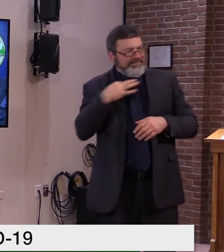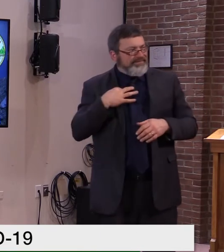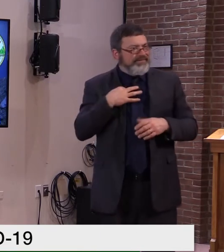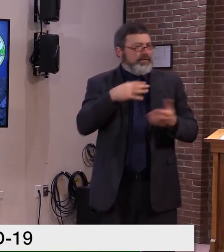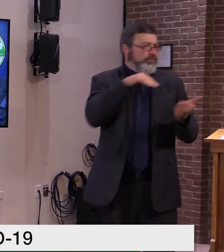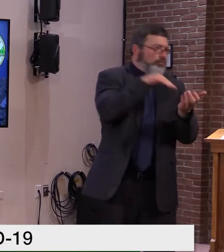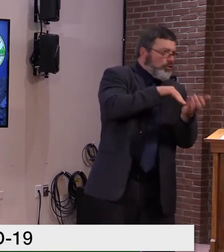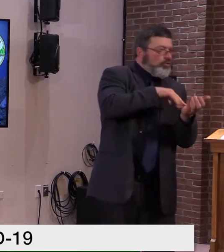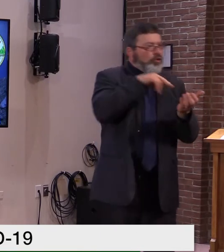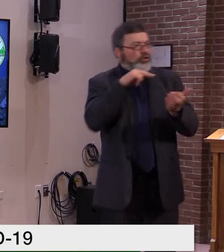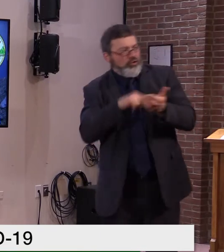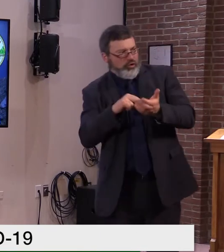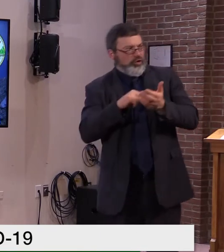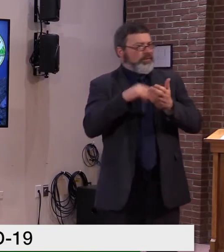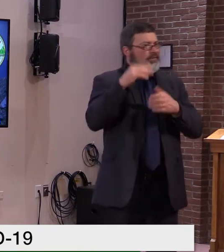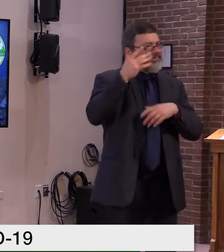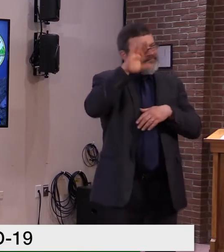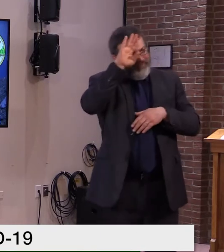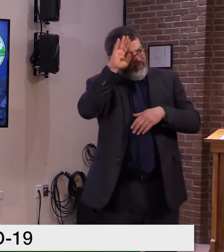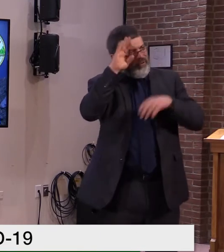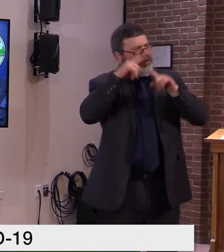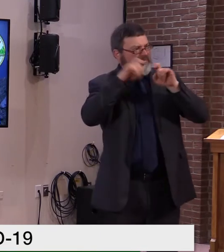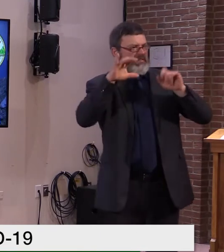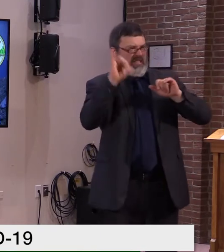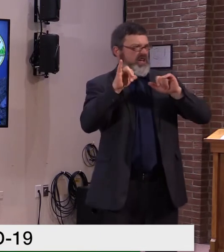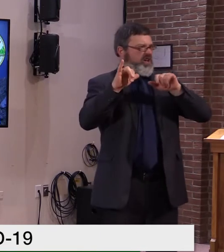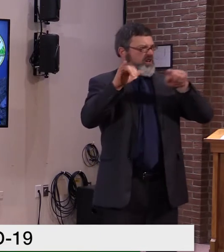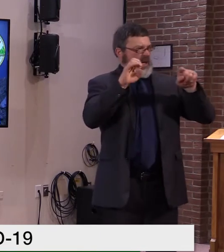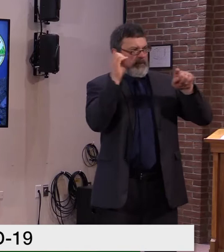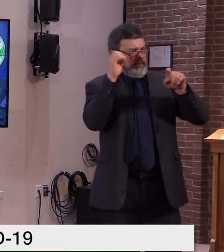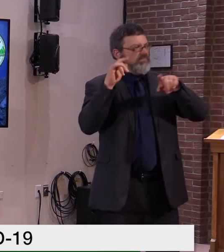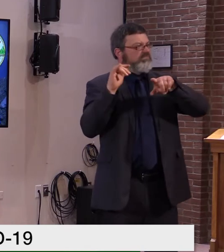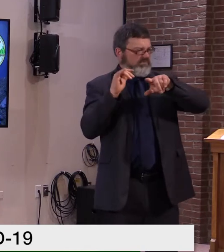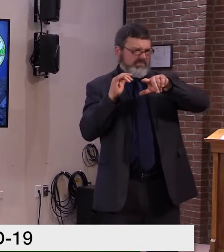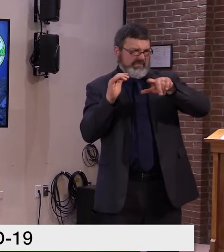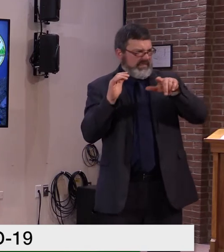that next week. Also, we are issuing